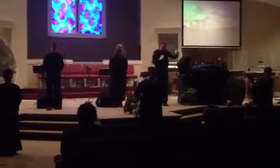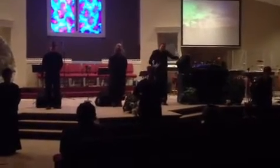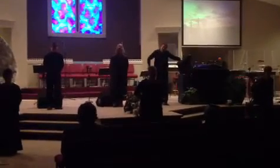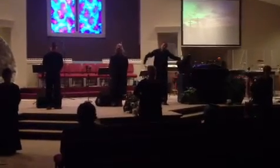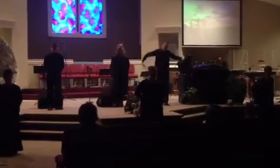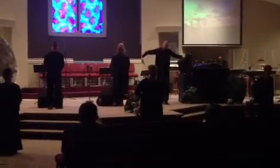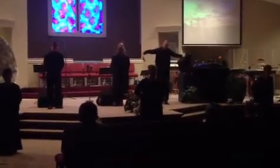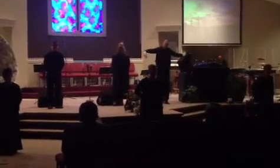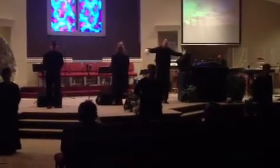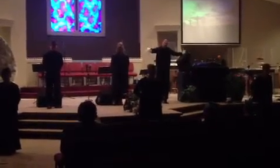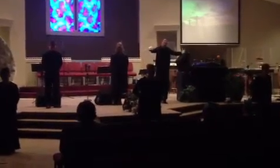again.